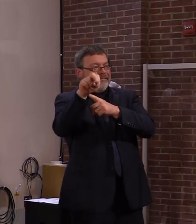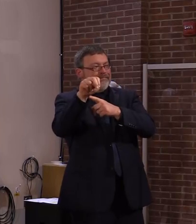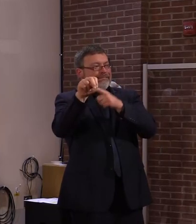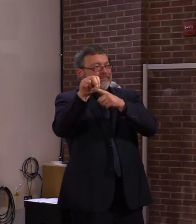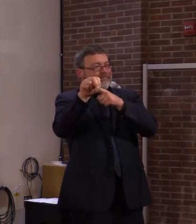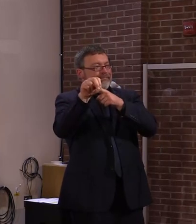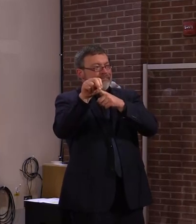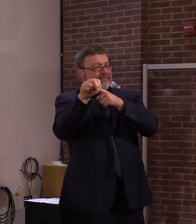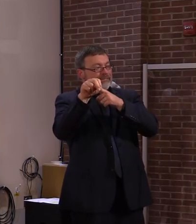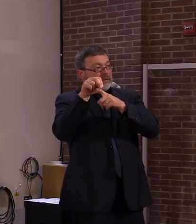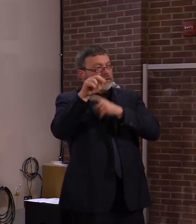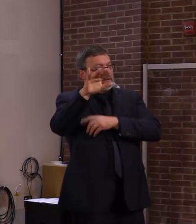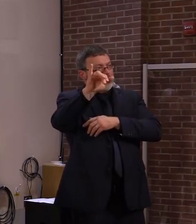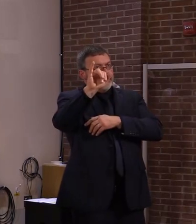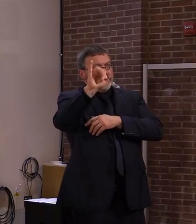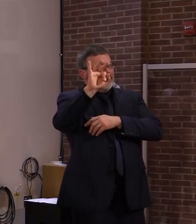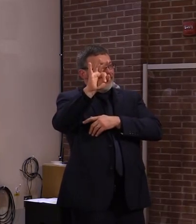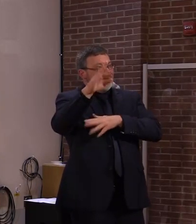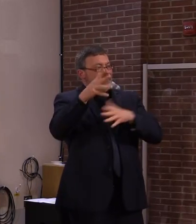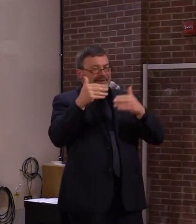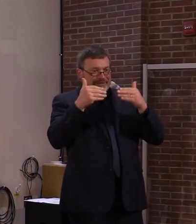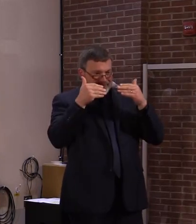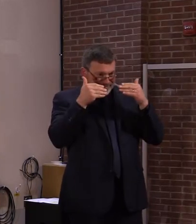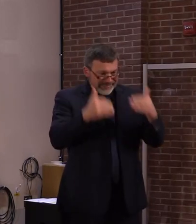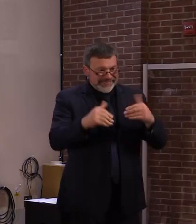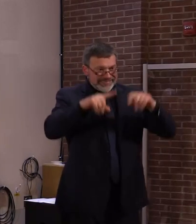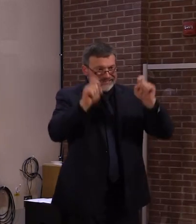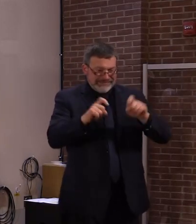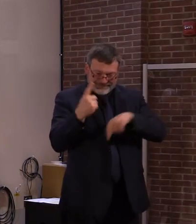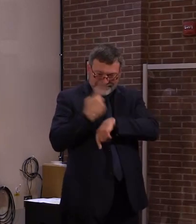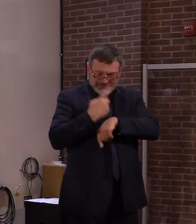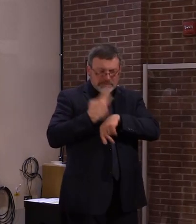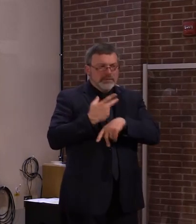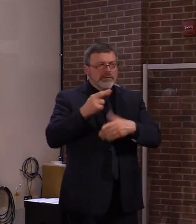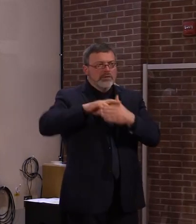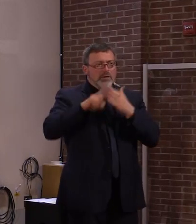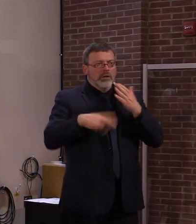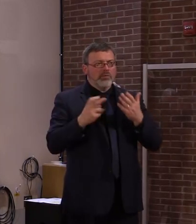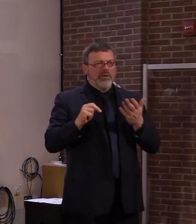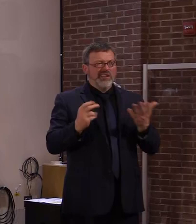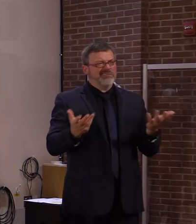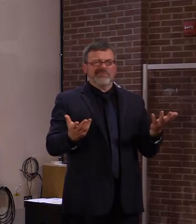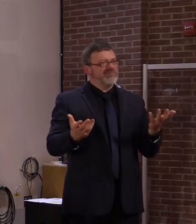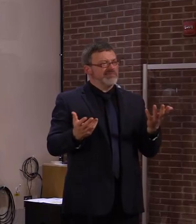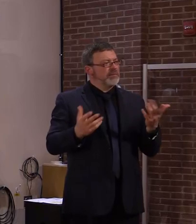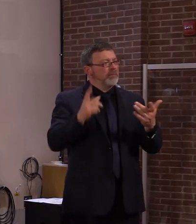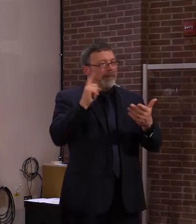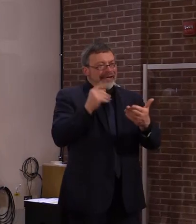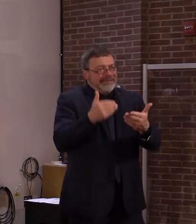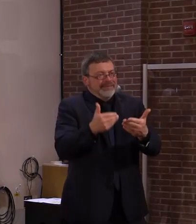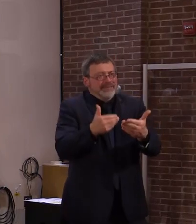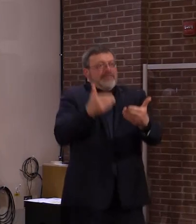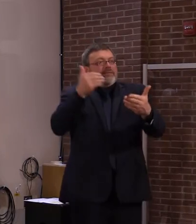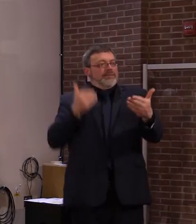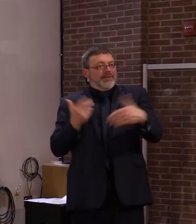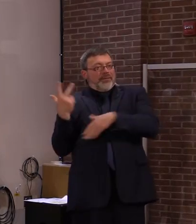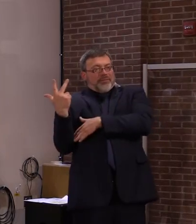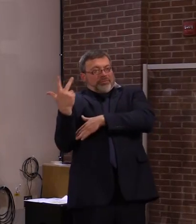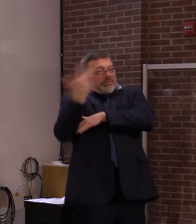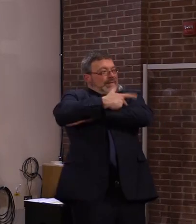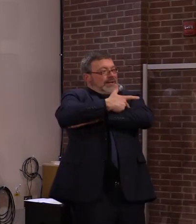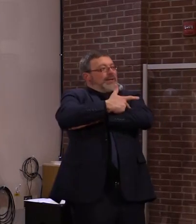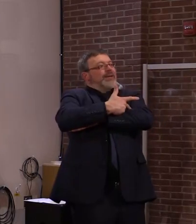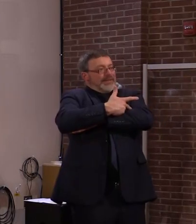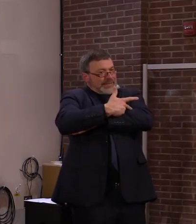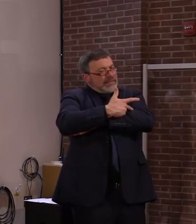in time for the event that they got the test for. So you mentioned a 3-day window, which is fine. 3 days or more